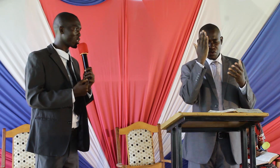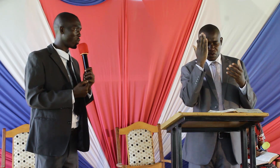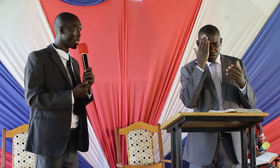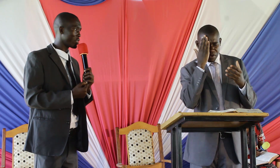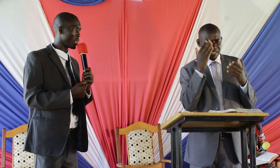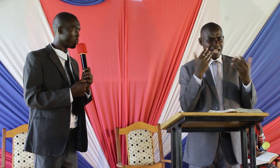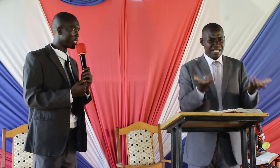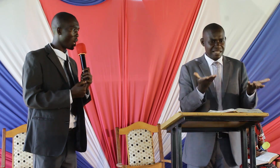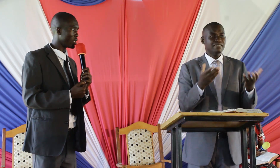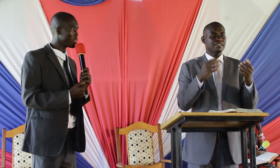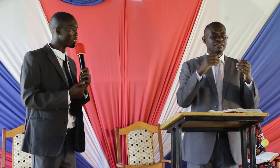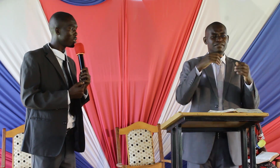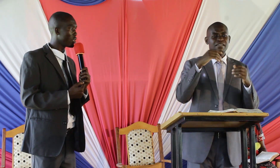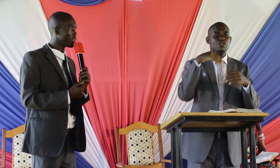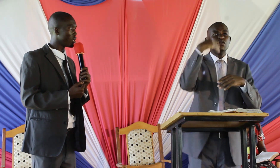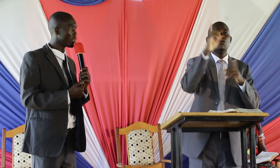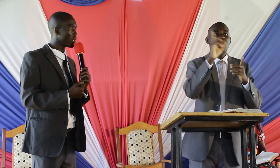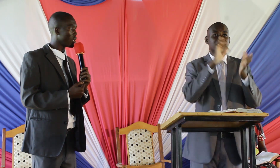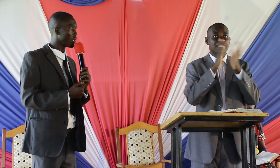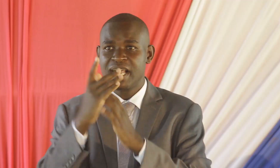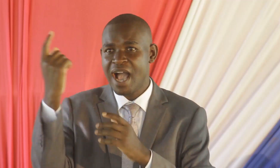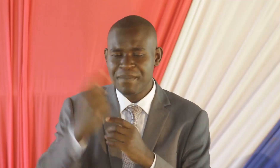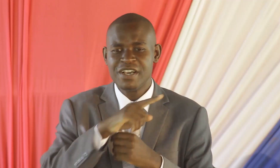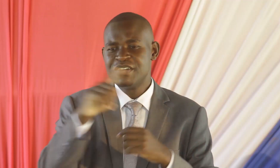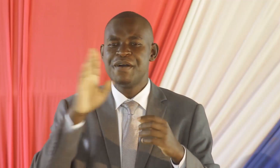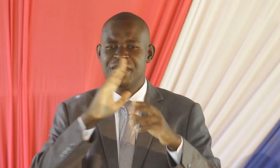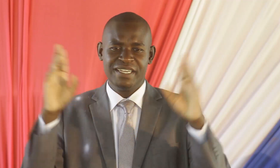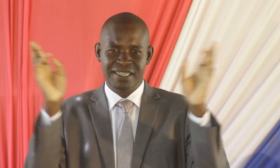My next verse, then I'll be done.